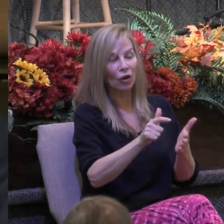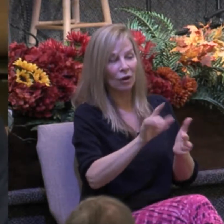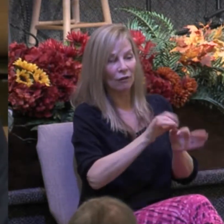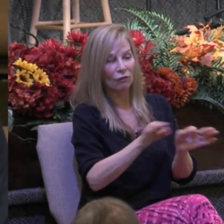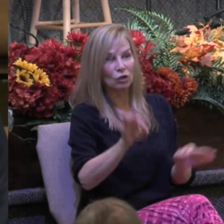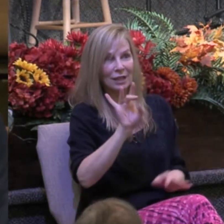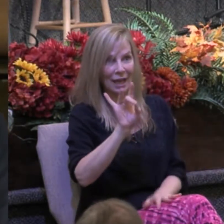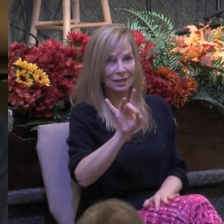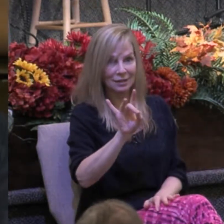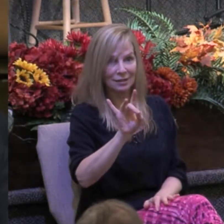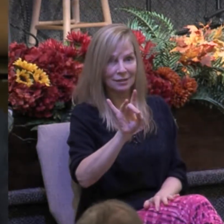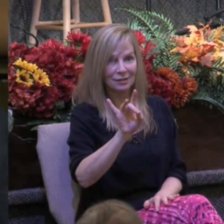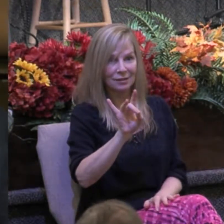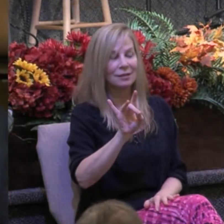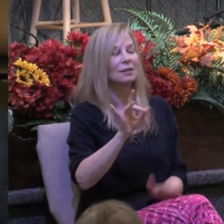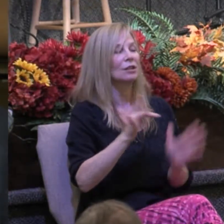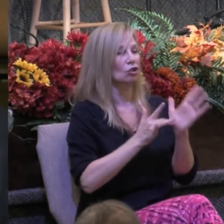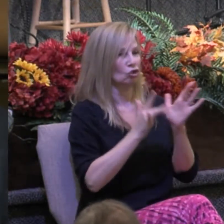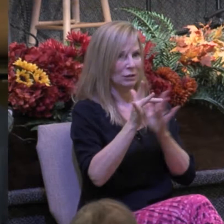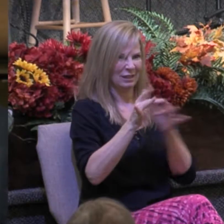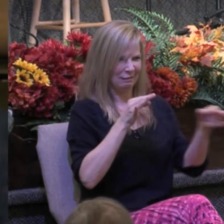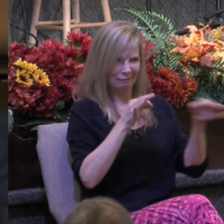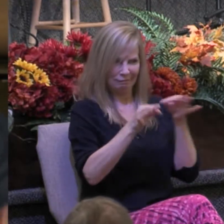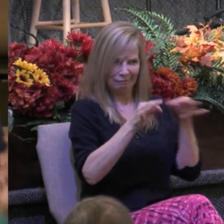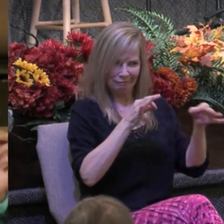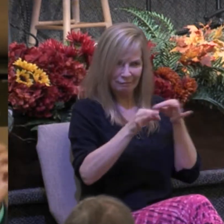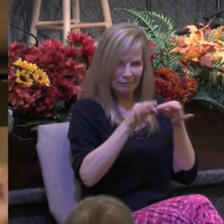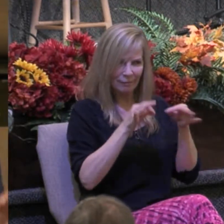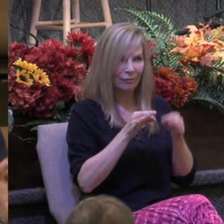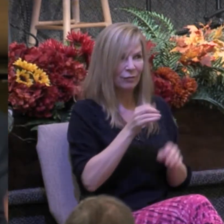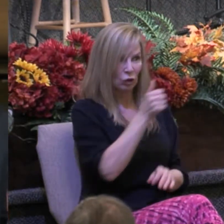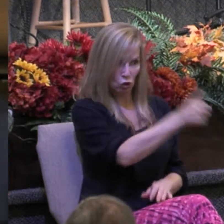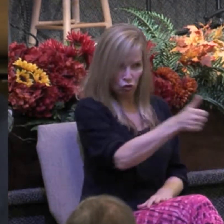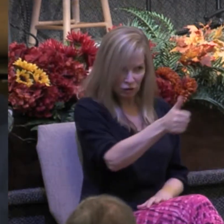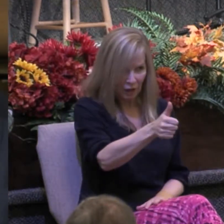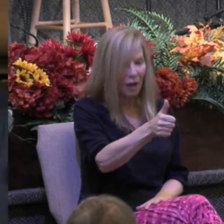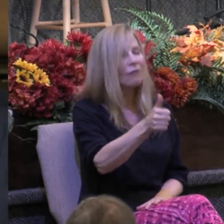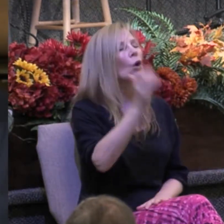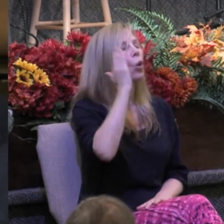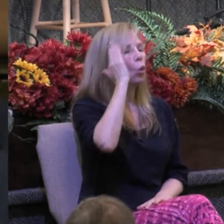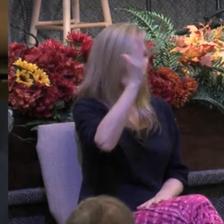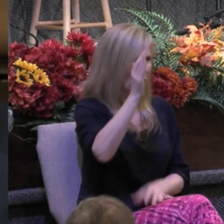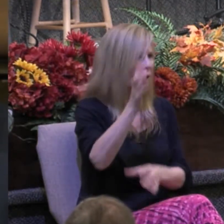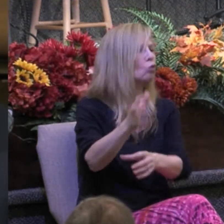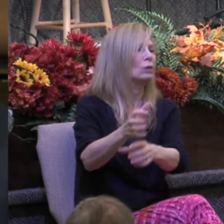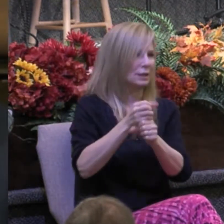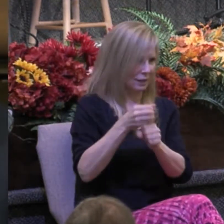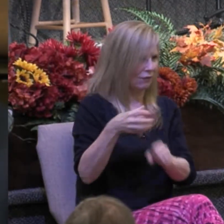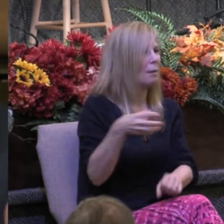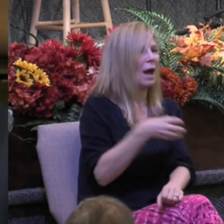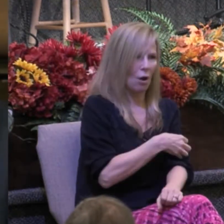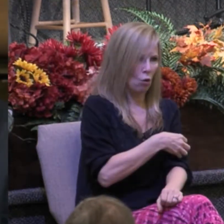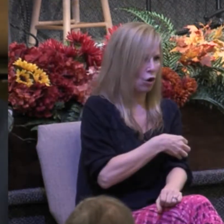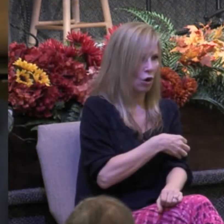8, the Lord explicitly spells this out. But you will receive power when the Holy Spirit has come upon